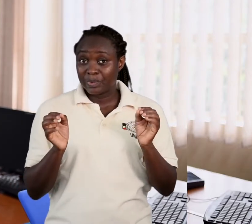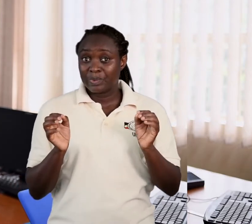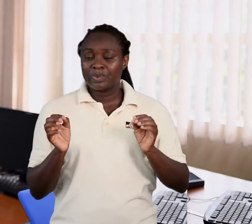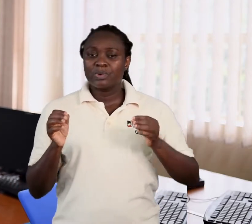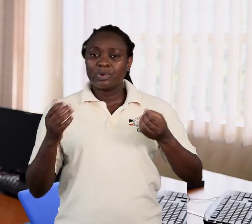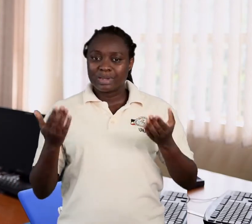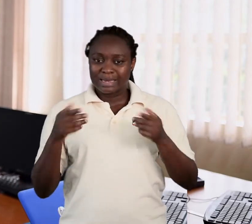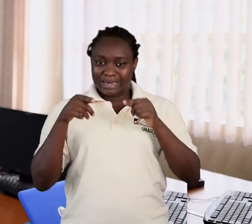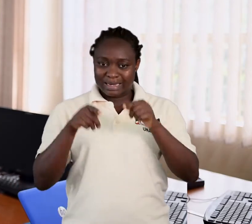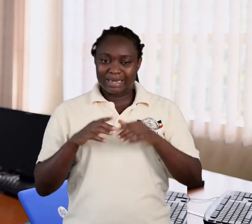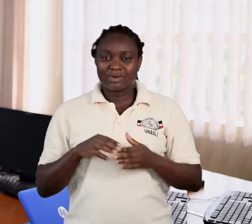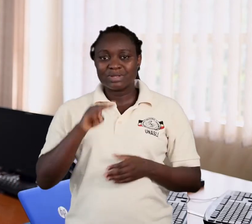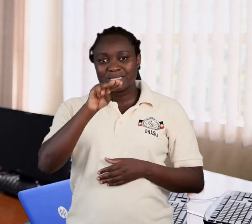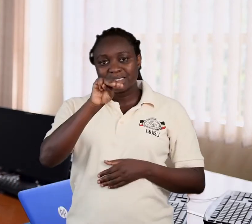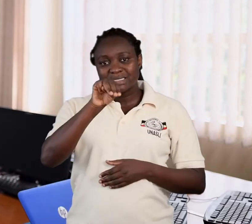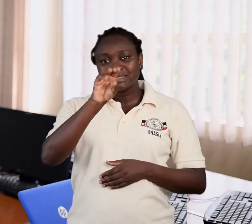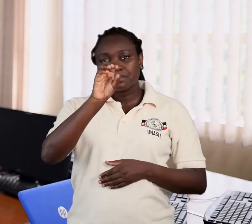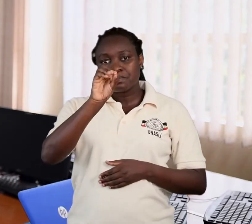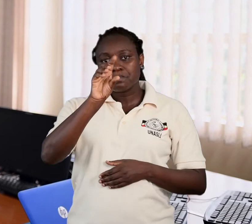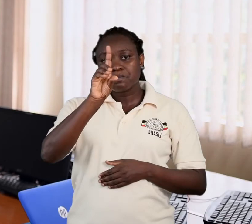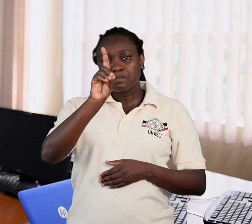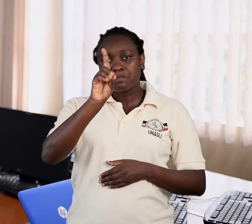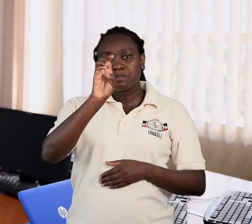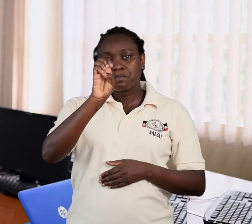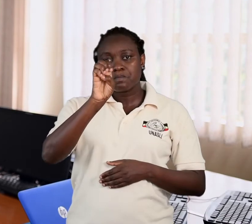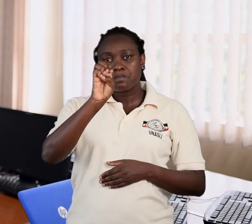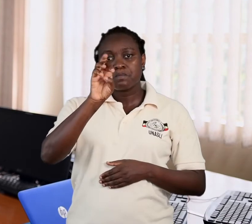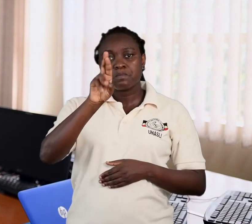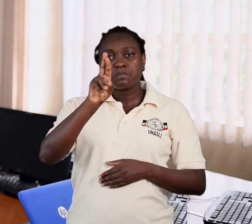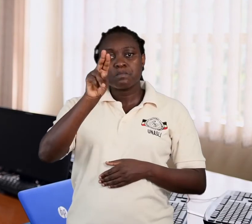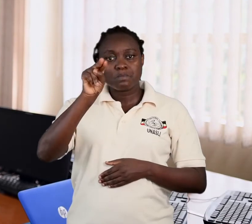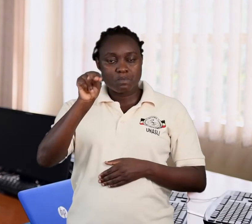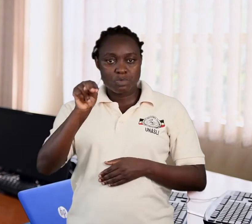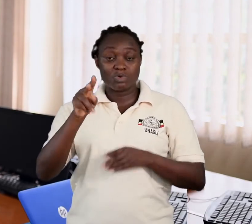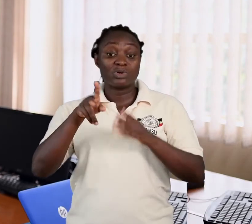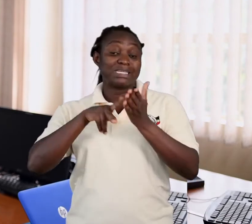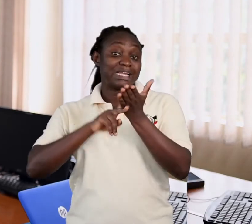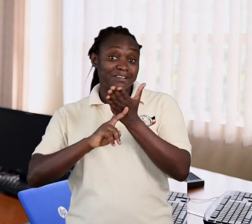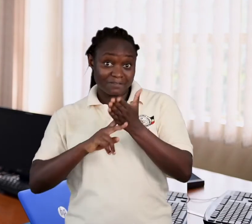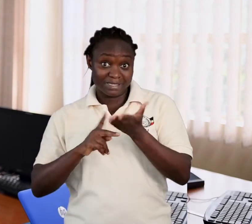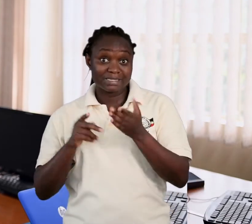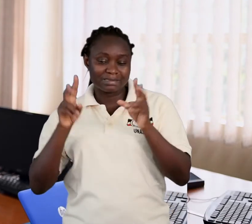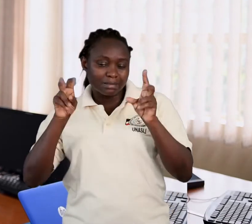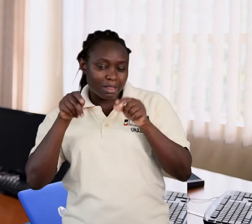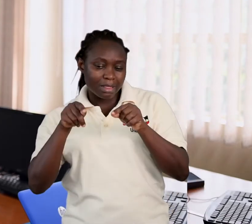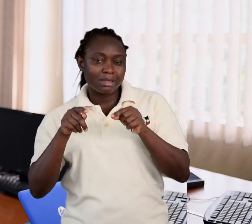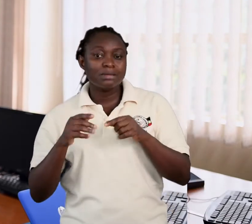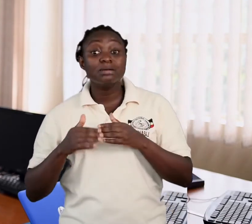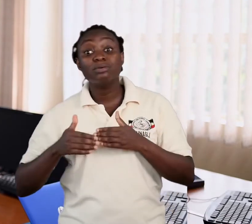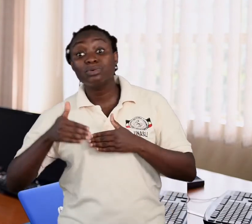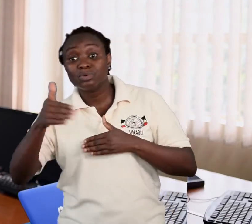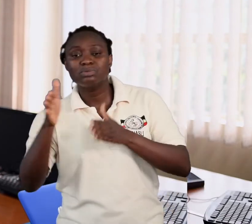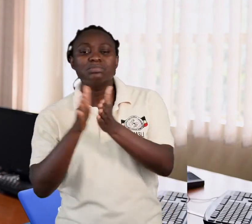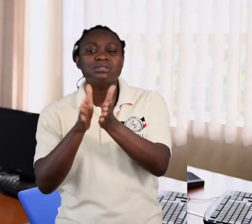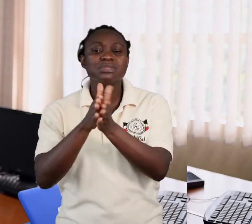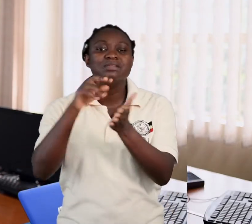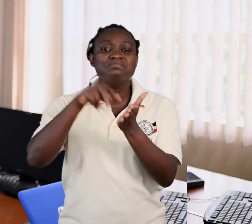called modern physics. And as you move along, you will see what it means.